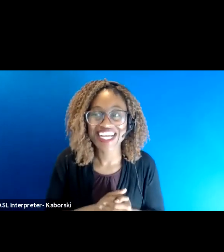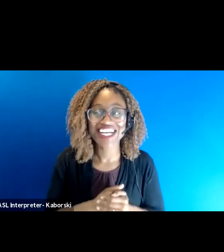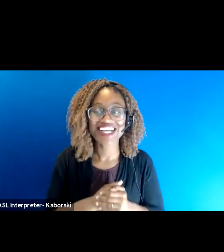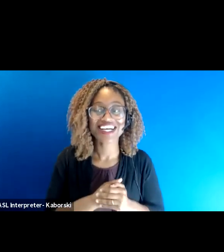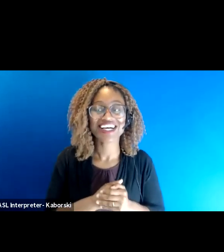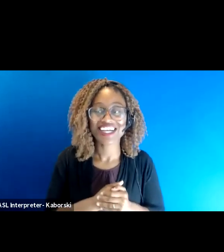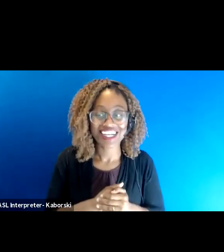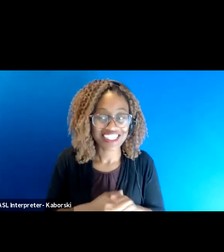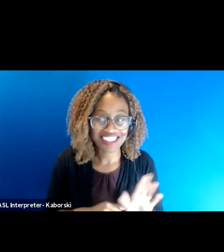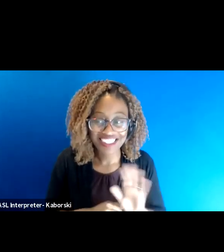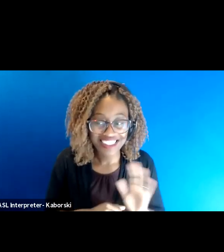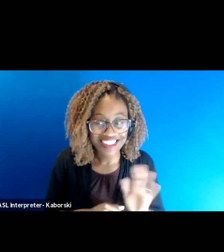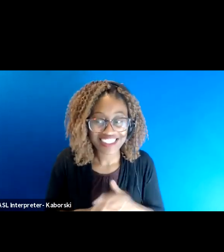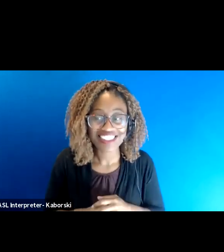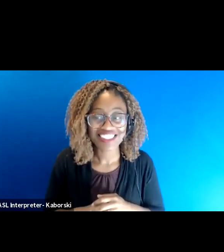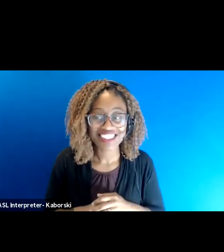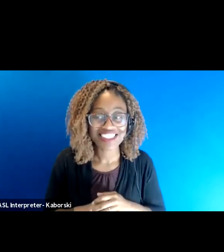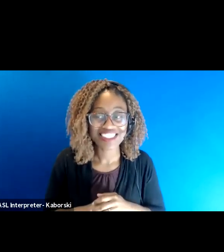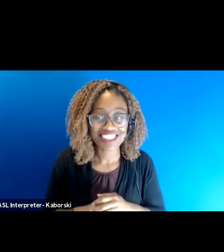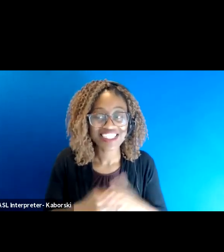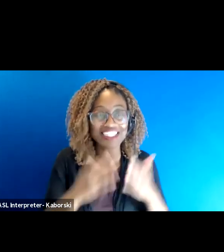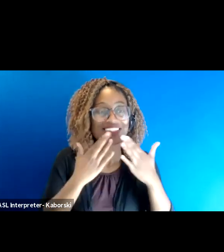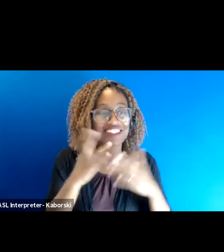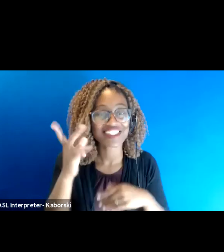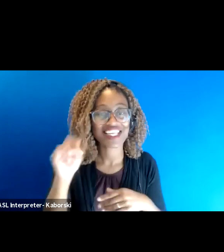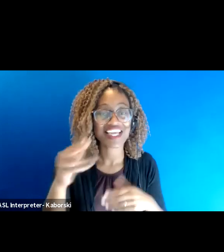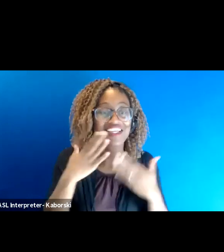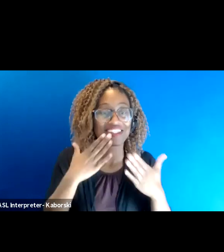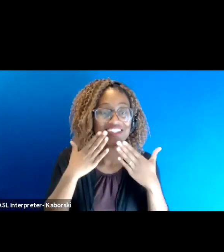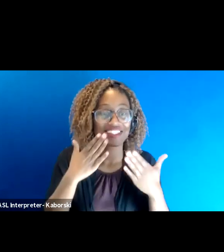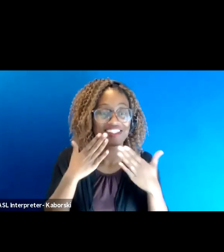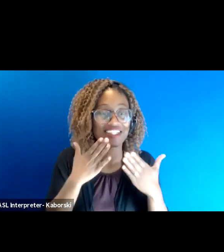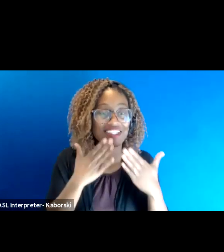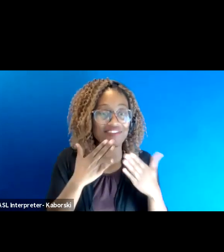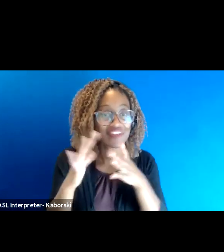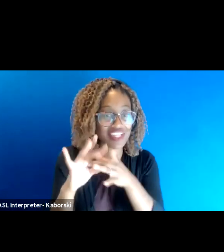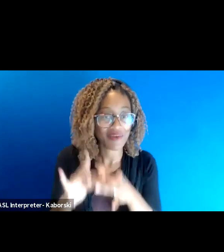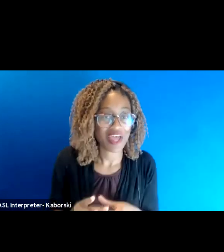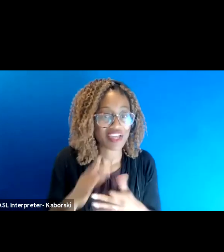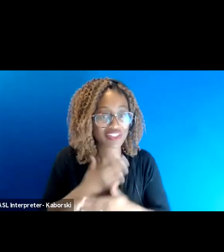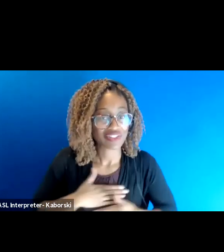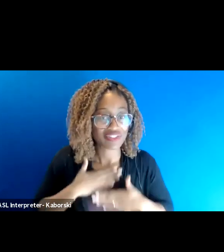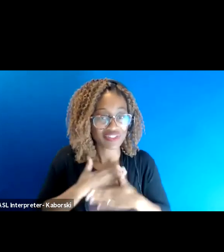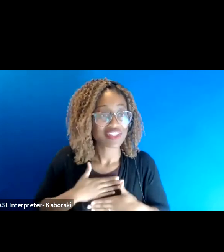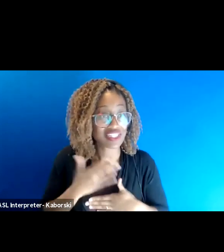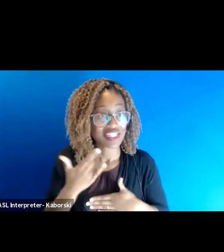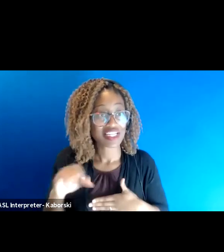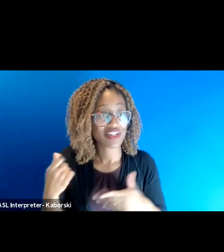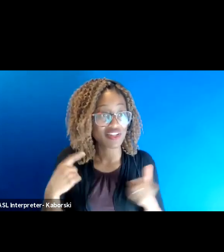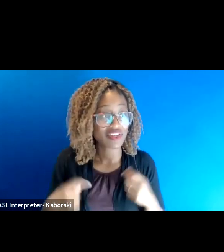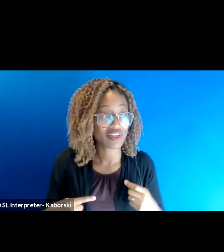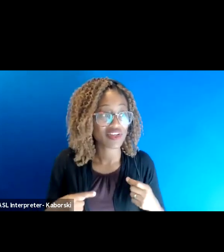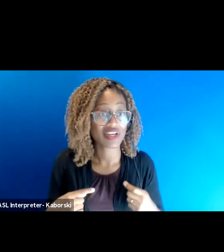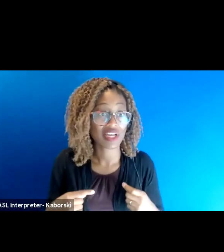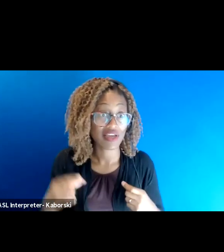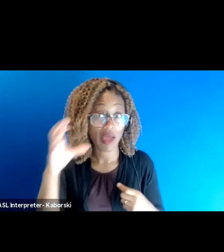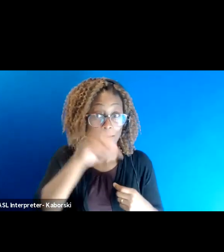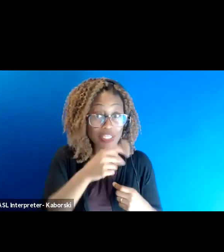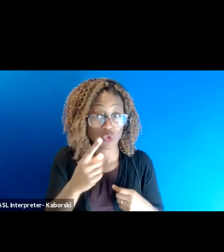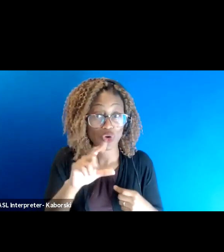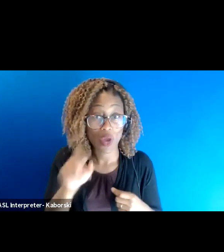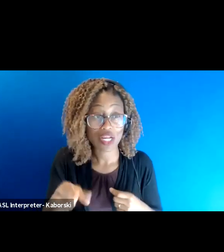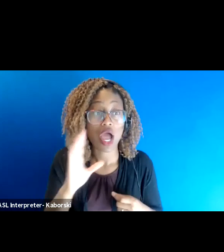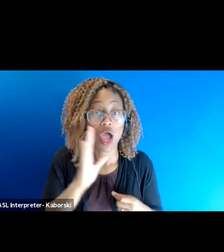No, but this is Ken. Add your comments, and if you have another question that we didn't answer, we